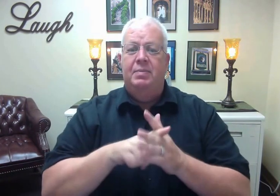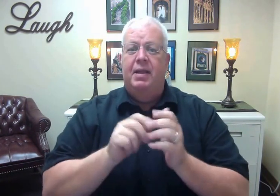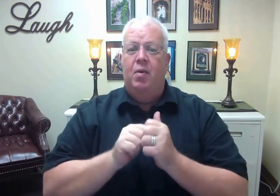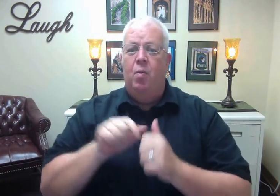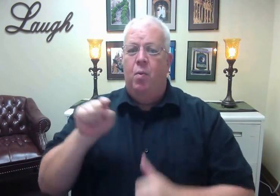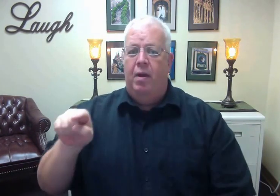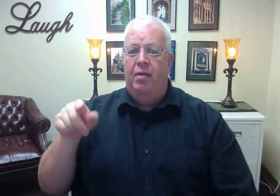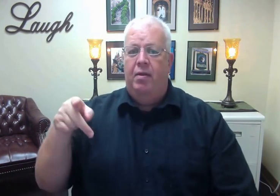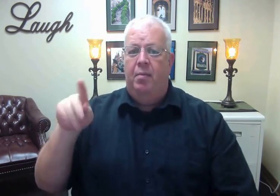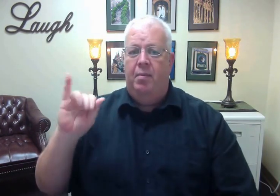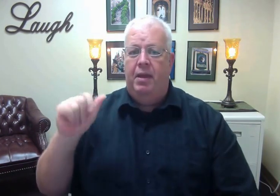Let's begin with Piaget.